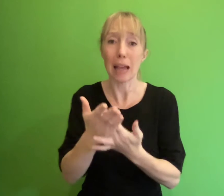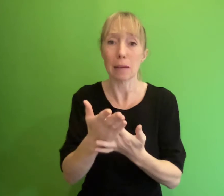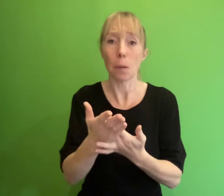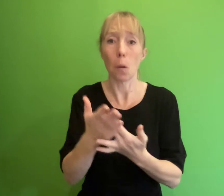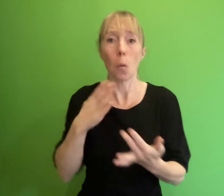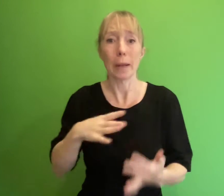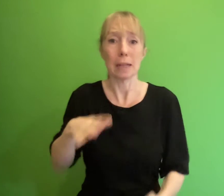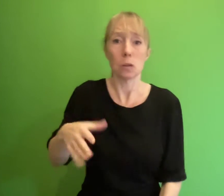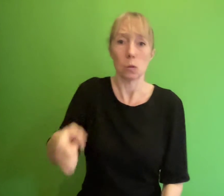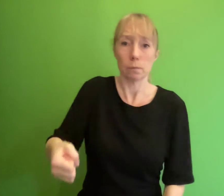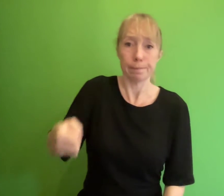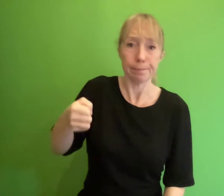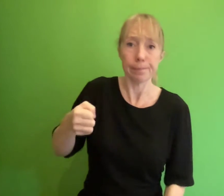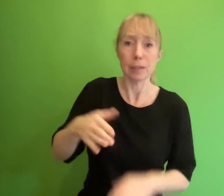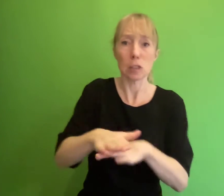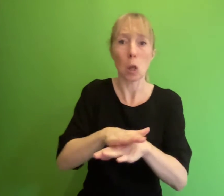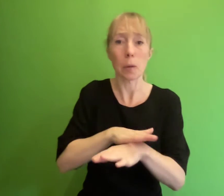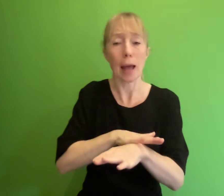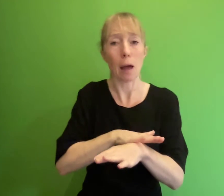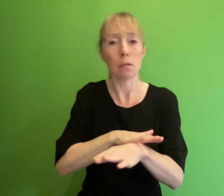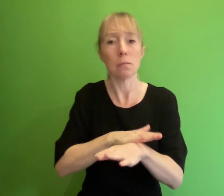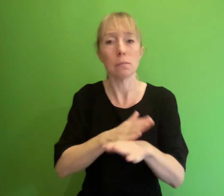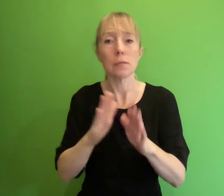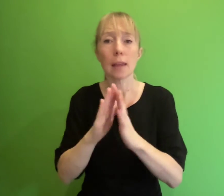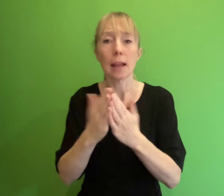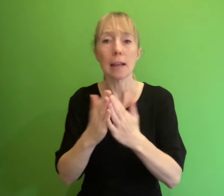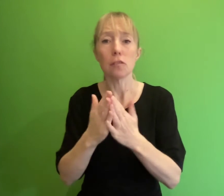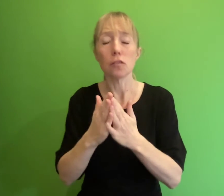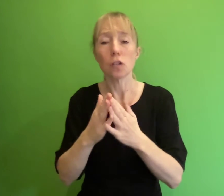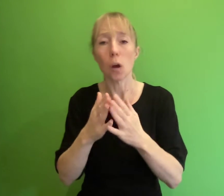Literature organisations, focus group participant.